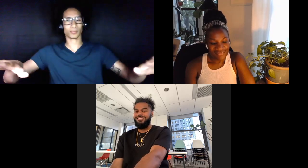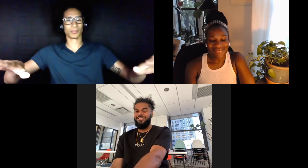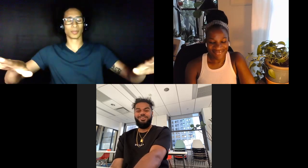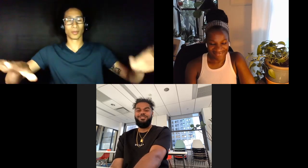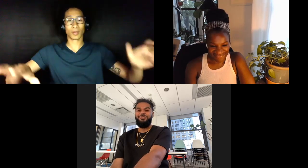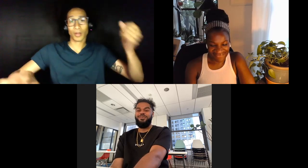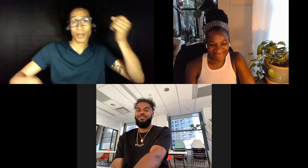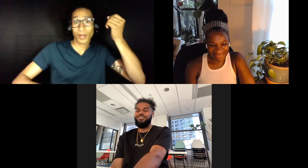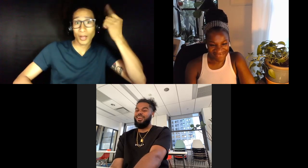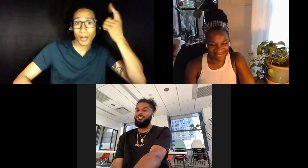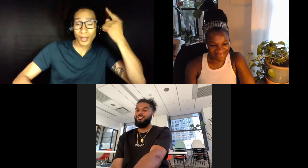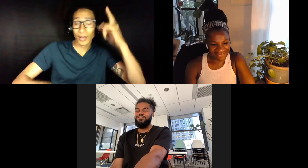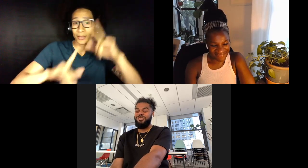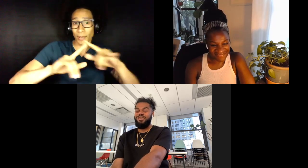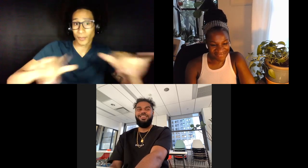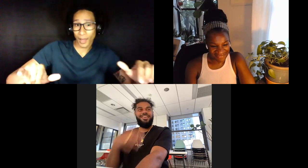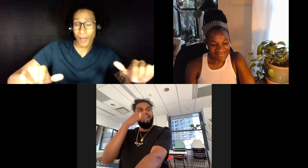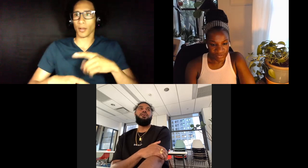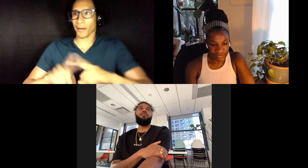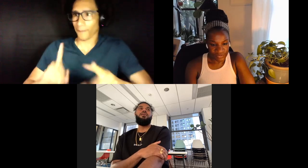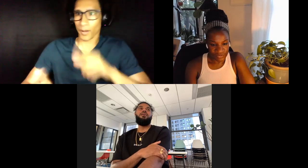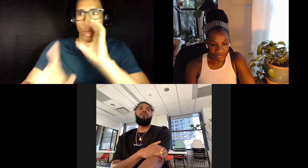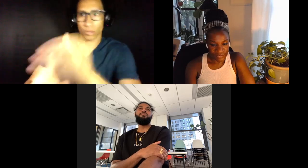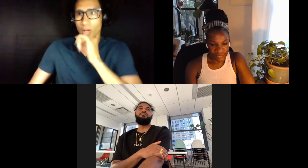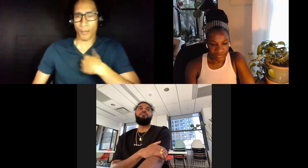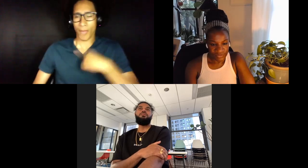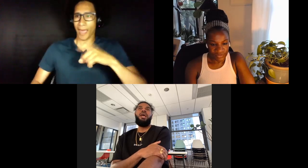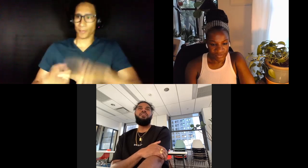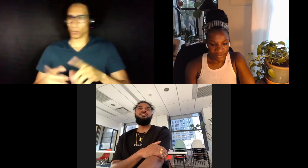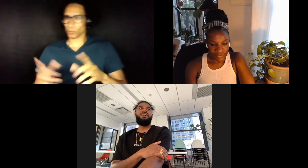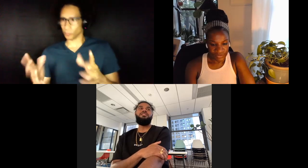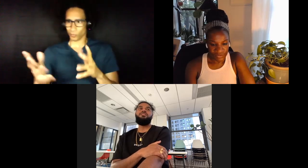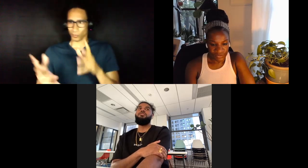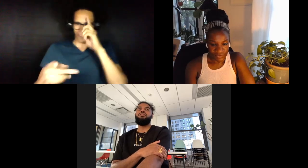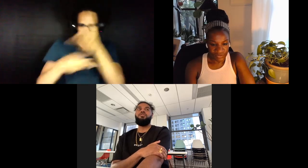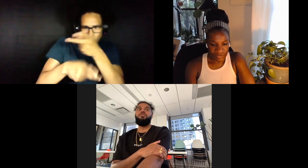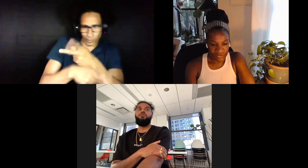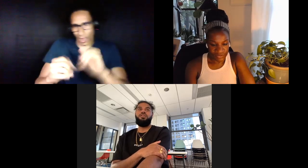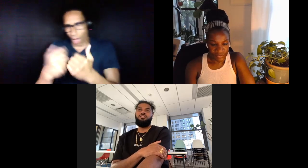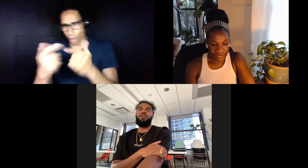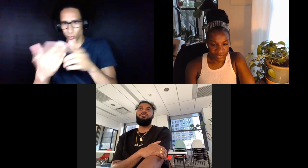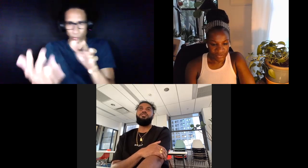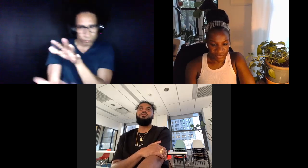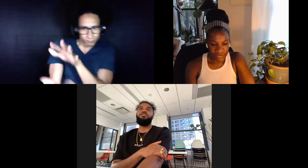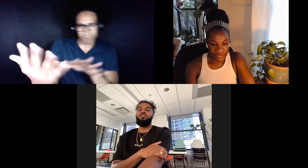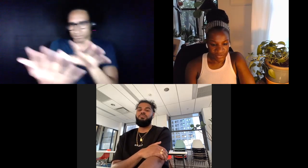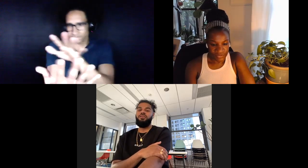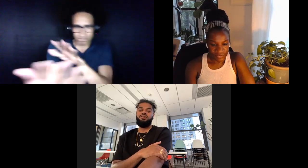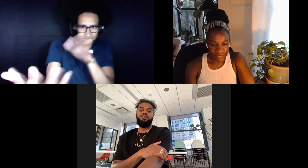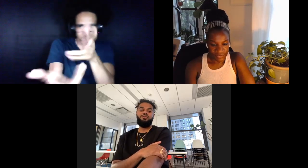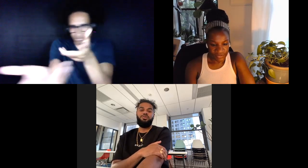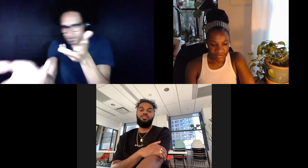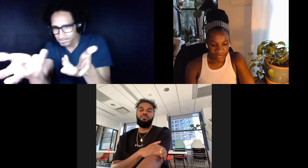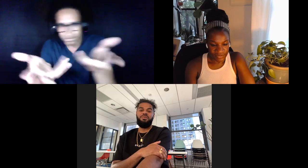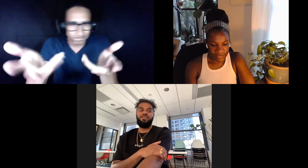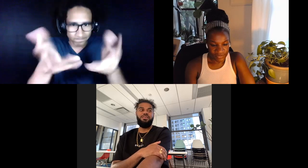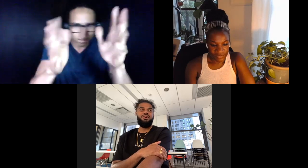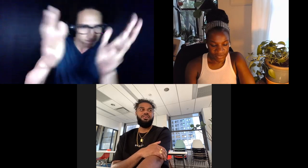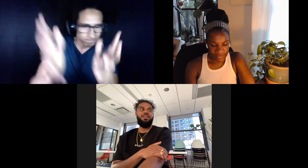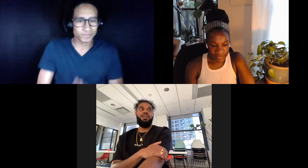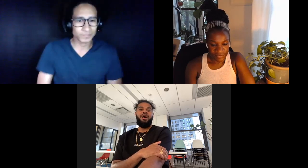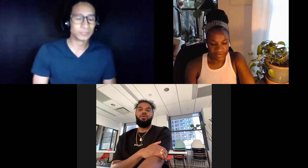but I'm from Queens. And I was born in Guyana, actually. Came to the States when I was around like a year old. First